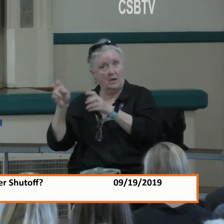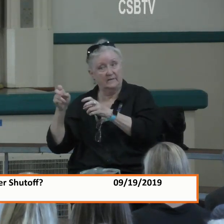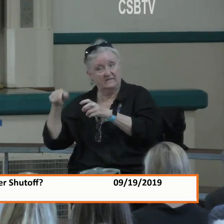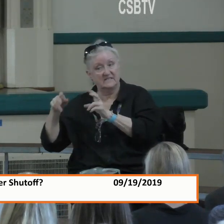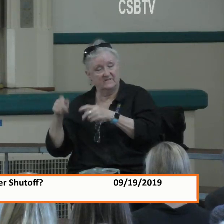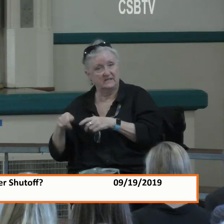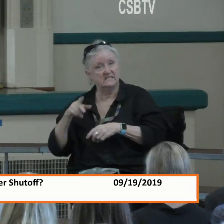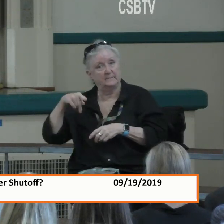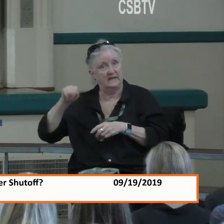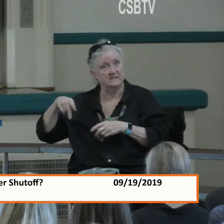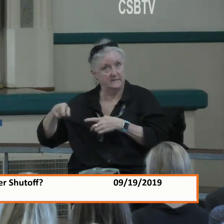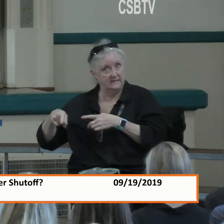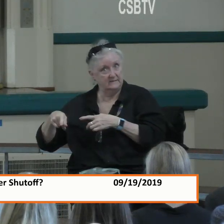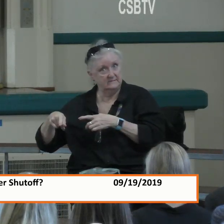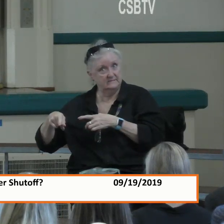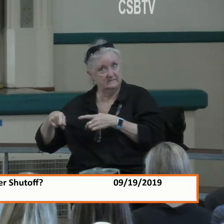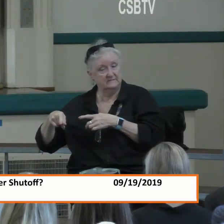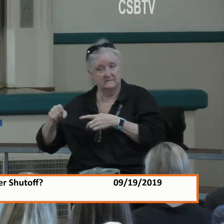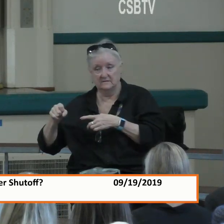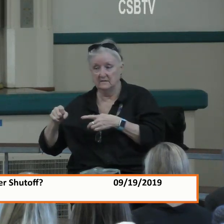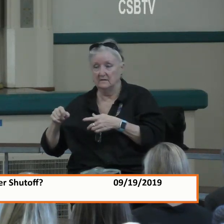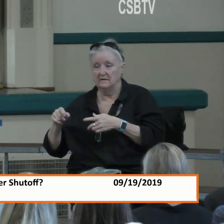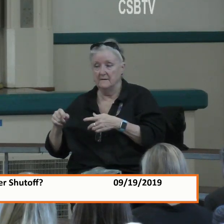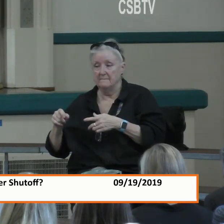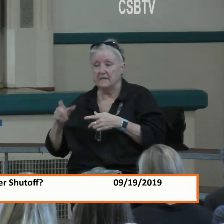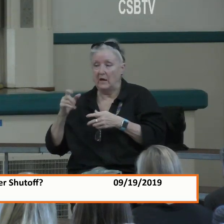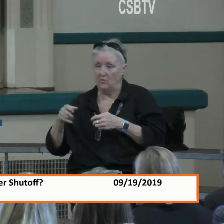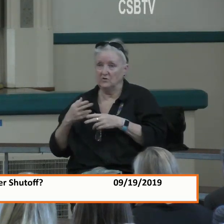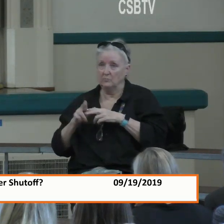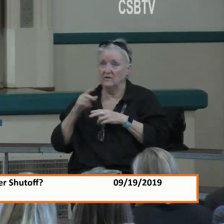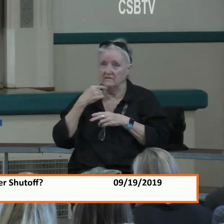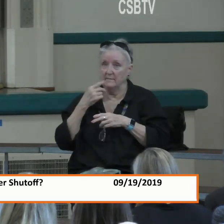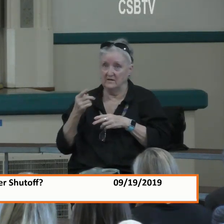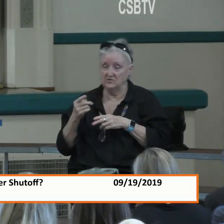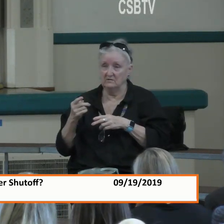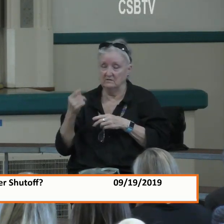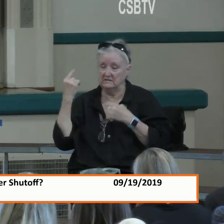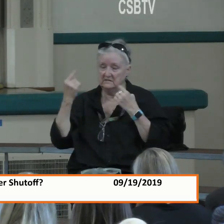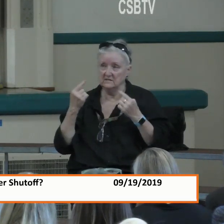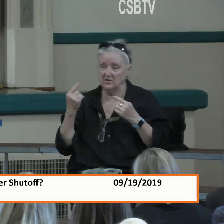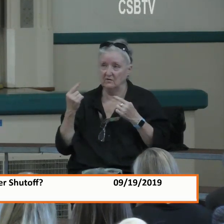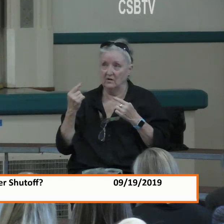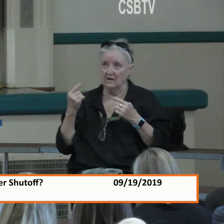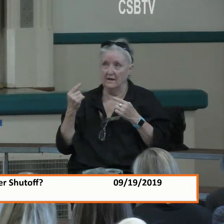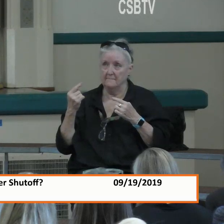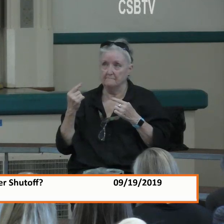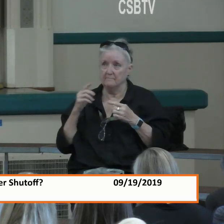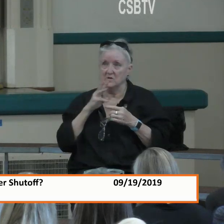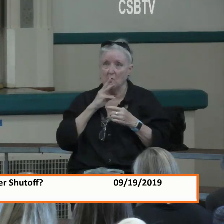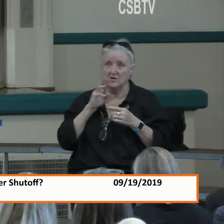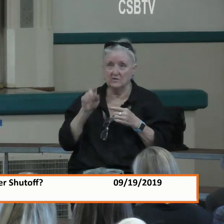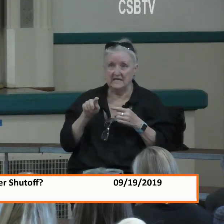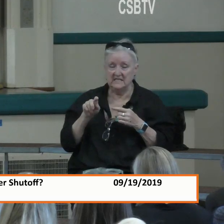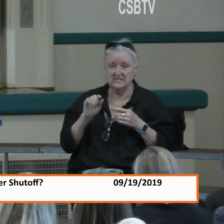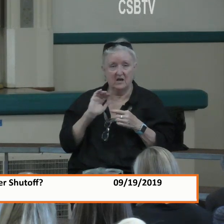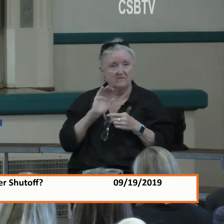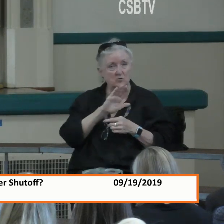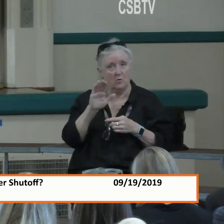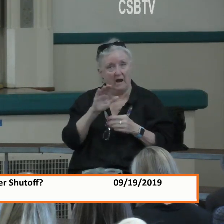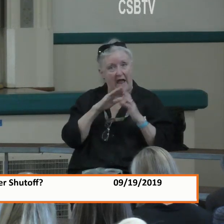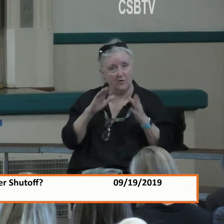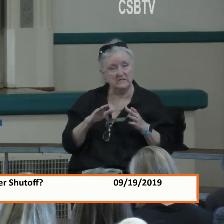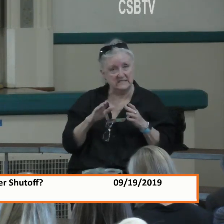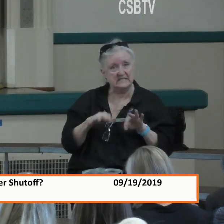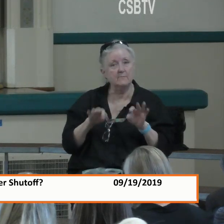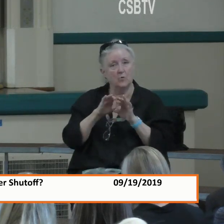is PSPs, I want to briefly mention that considering the water needs of your house is an important